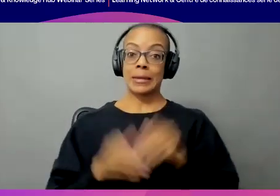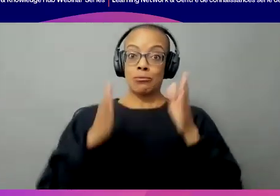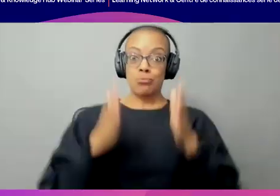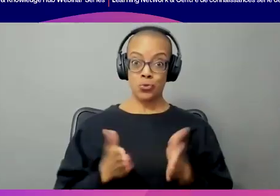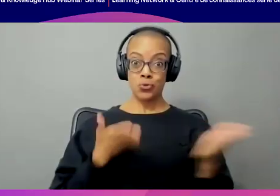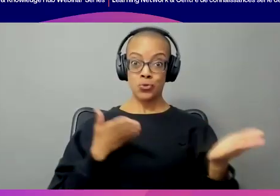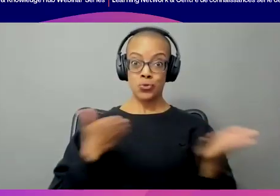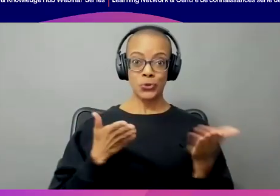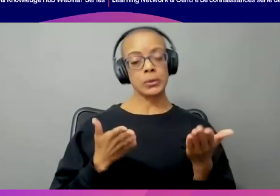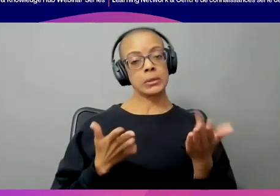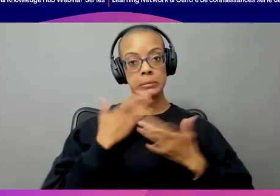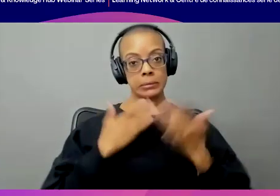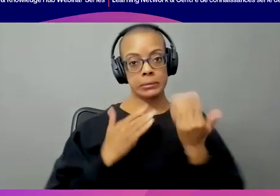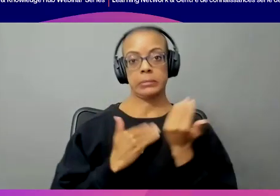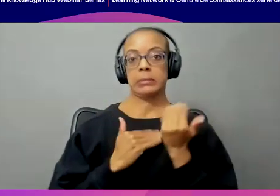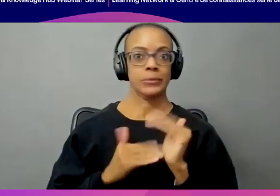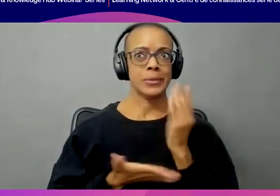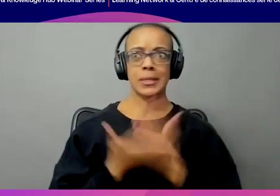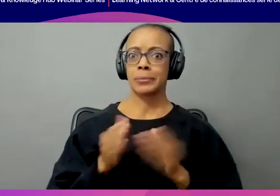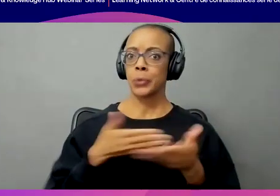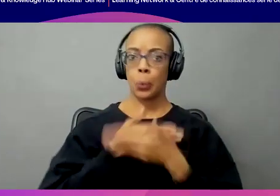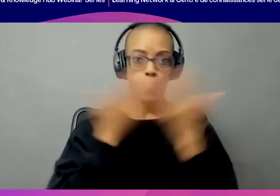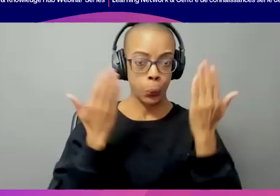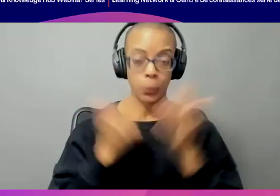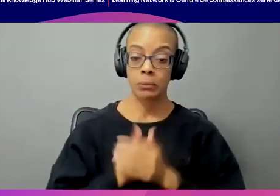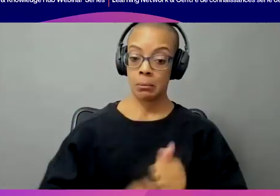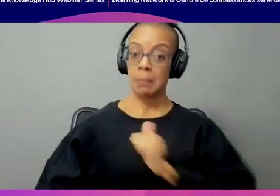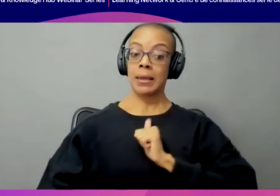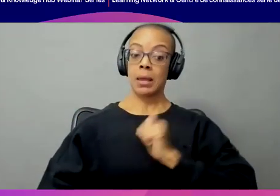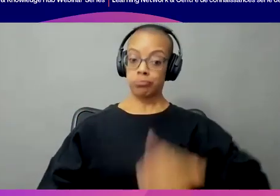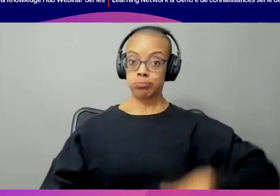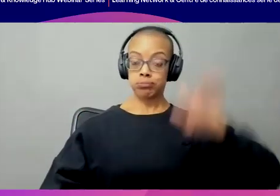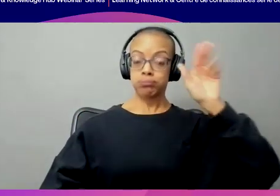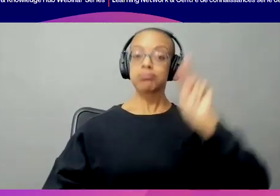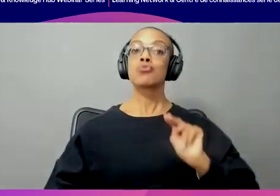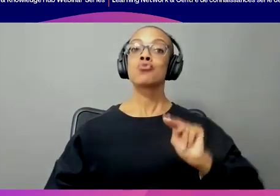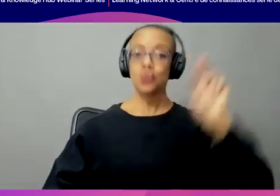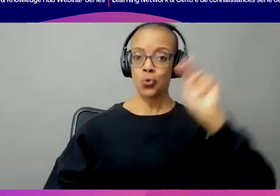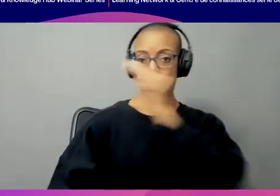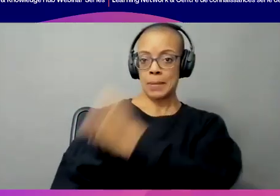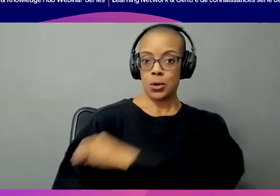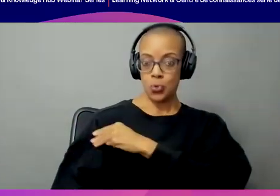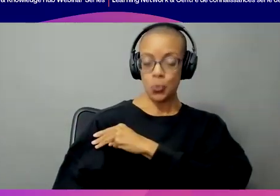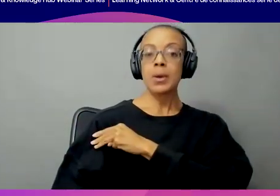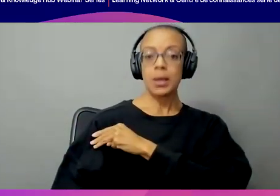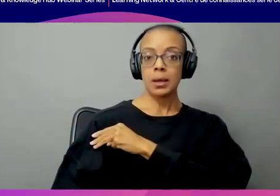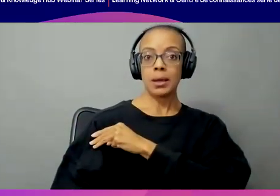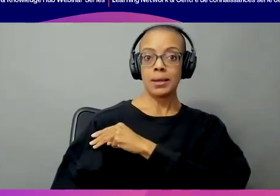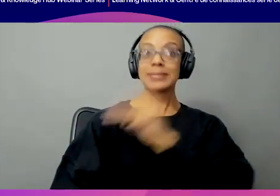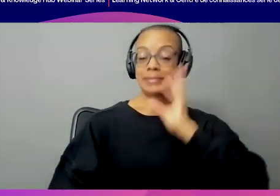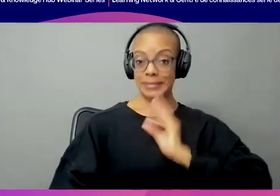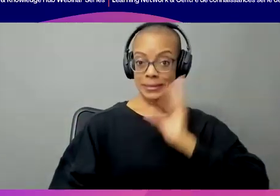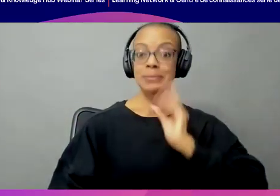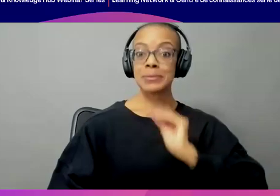said, limited to non-existent. I'm someone who grew up in a northern part of Manitoba and had the experience of living